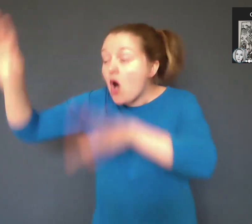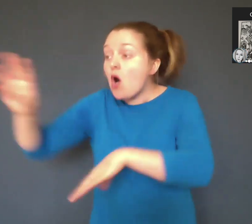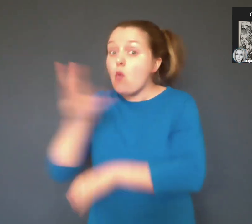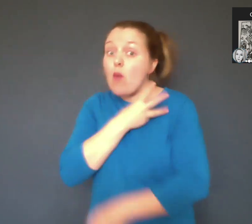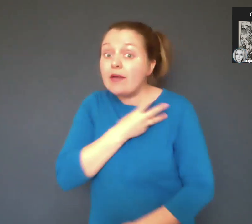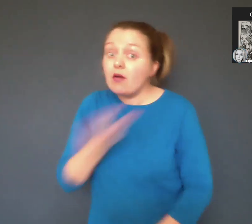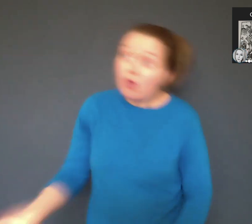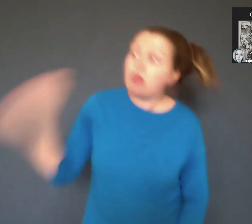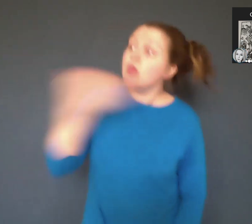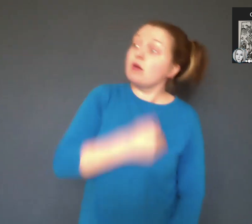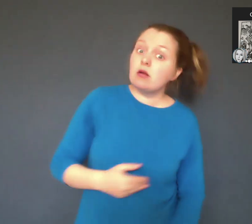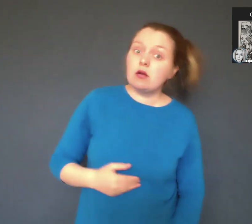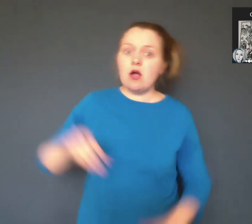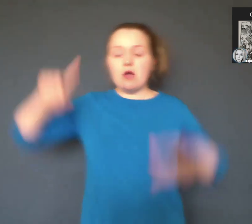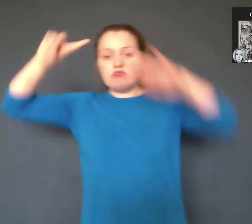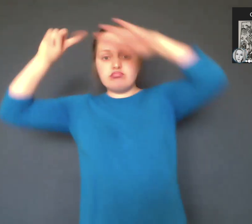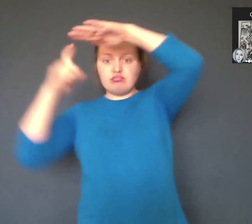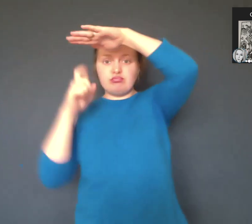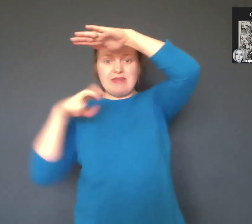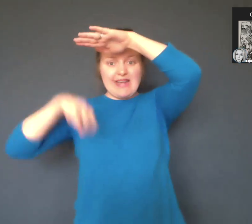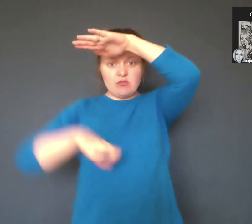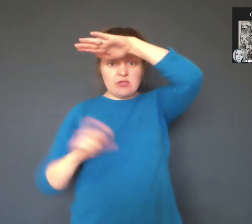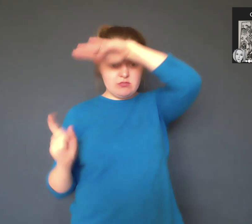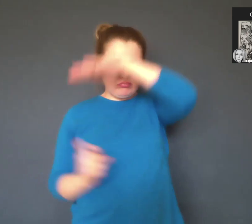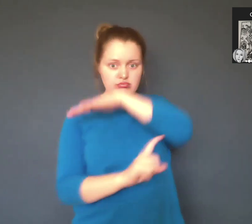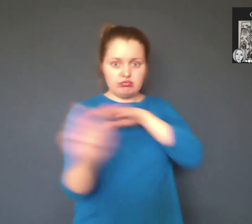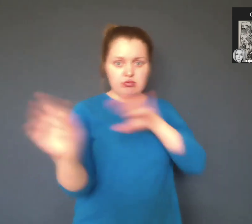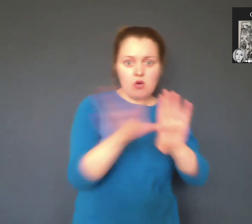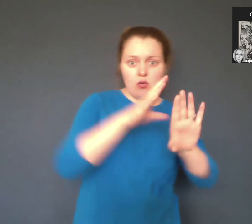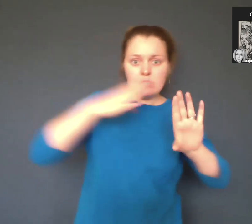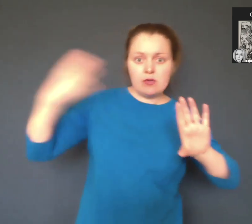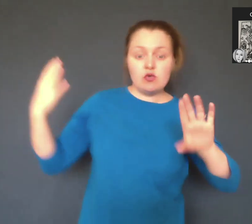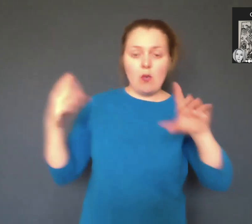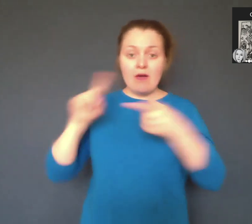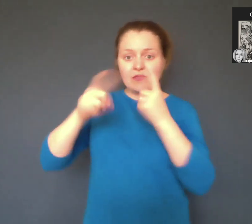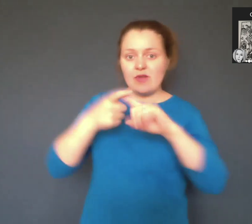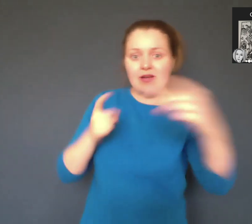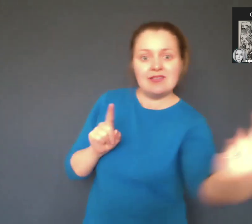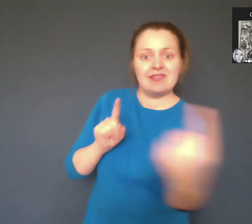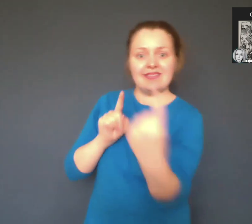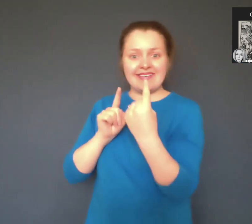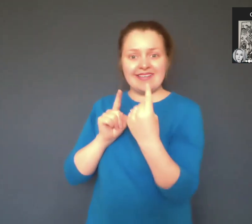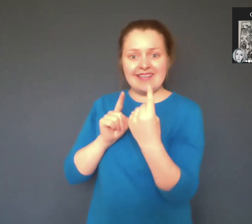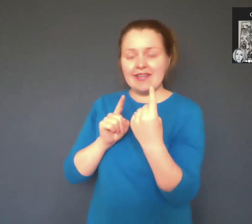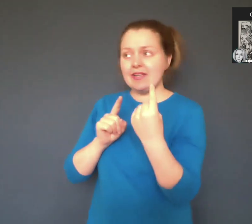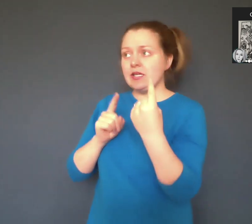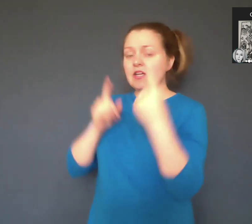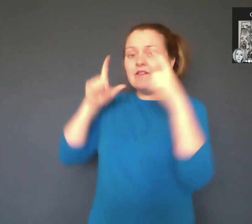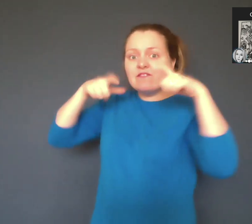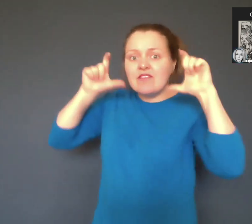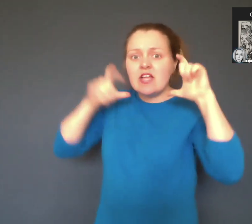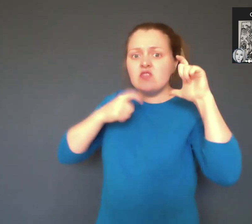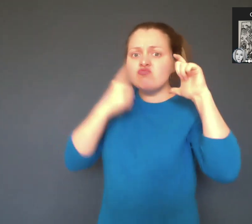the step, his face red and wet with tears and sweat. "What happened?" he said. "Everything's changed."